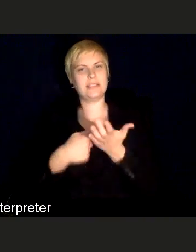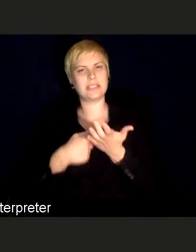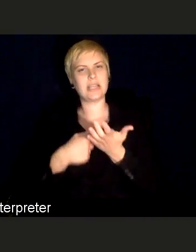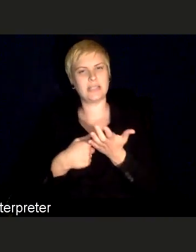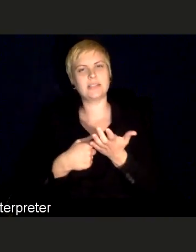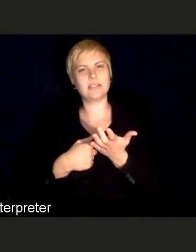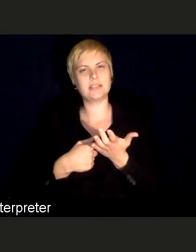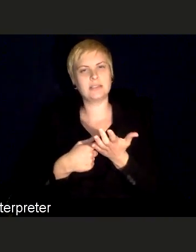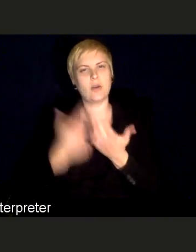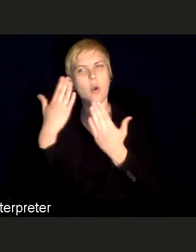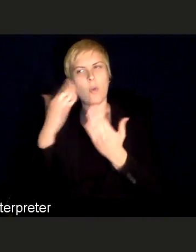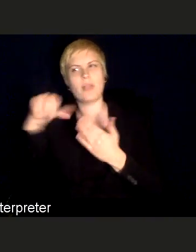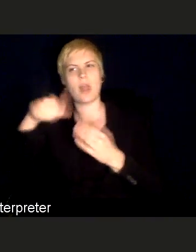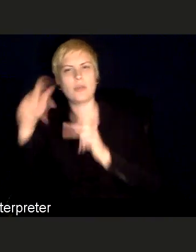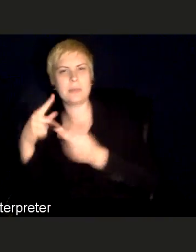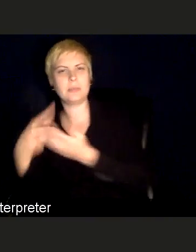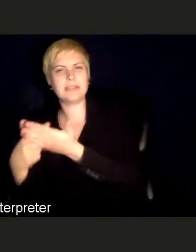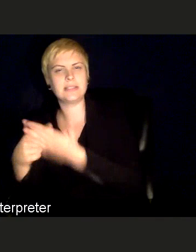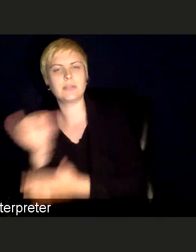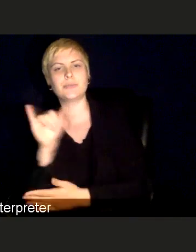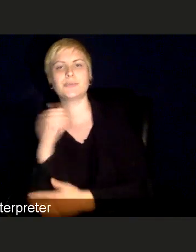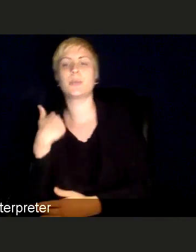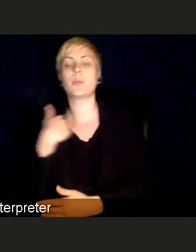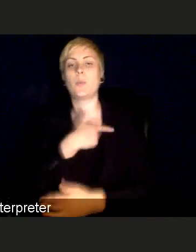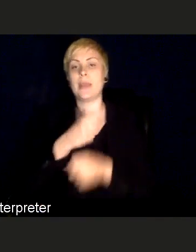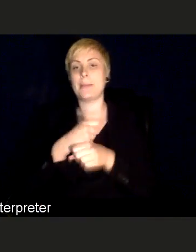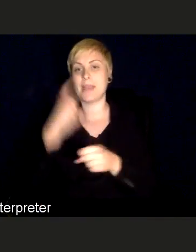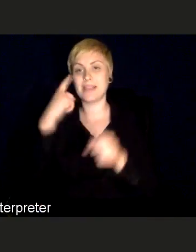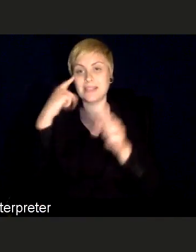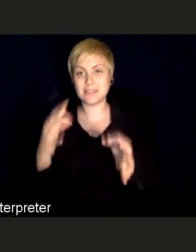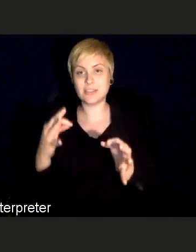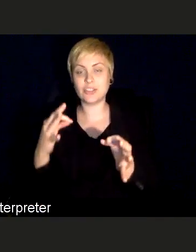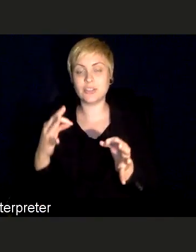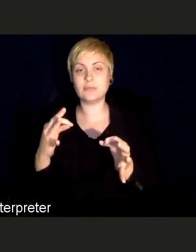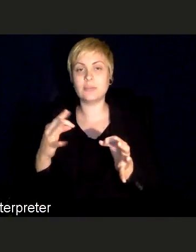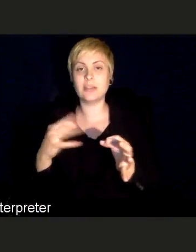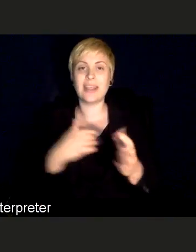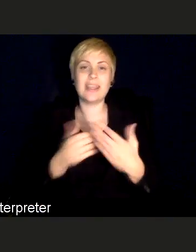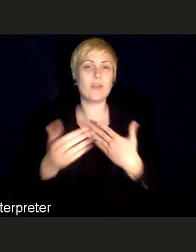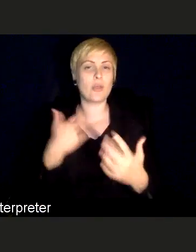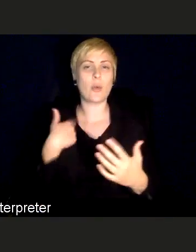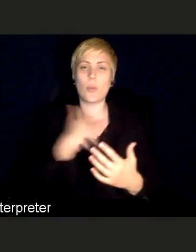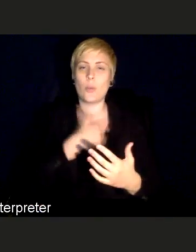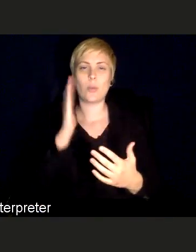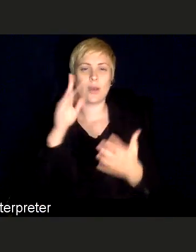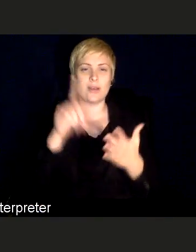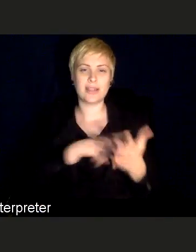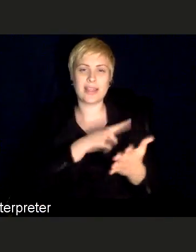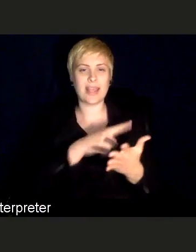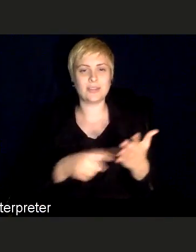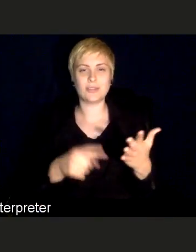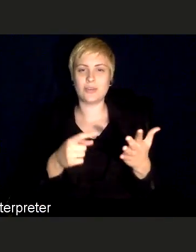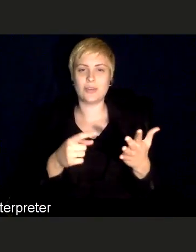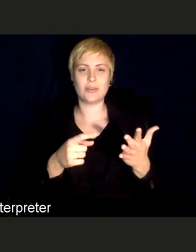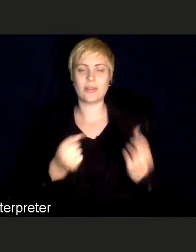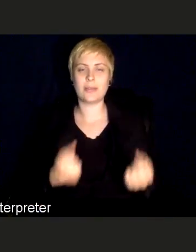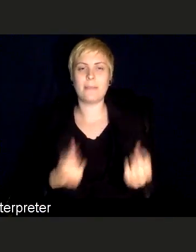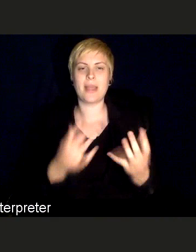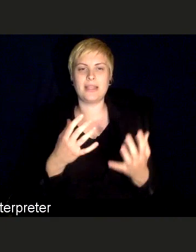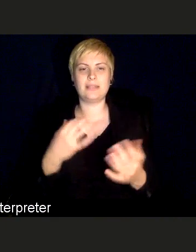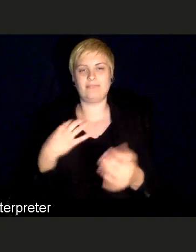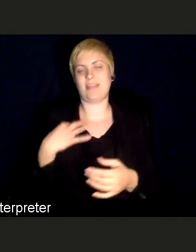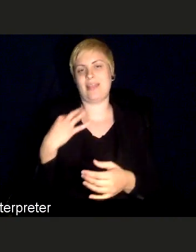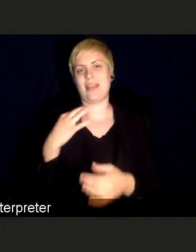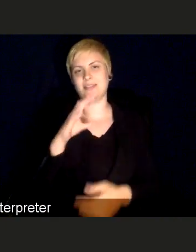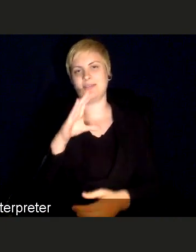other forums is we made the decision that even though we were going to cancel a variety of cases, elective cases, and really